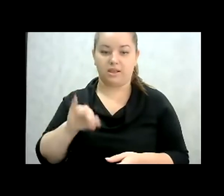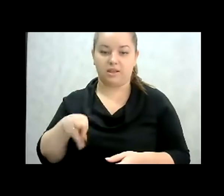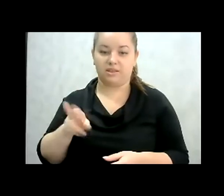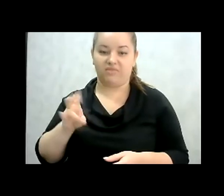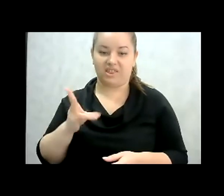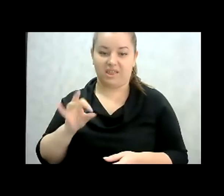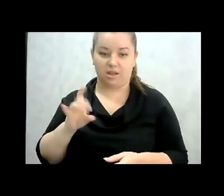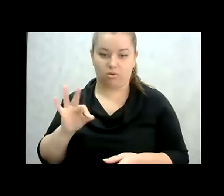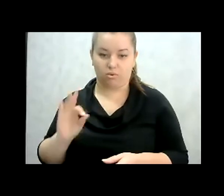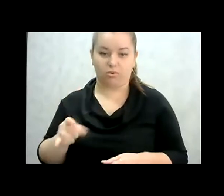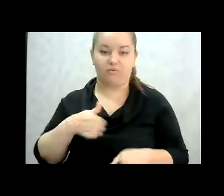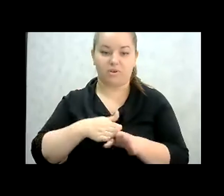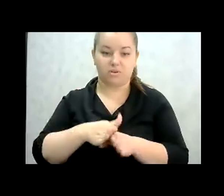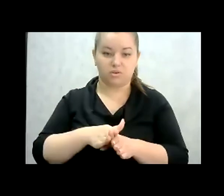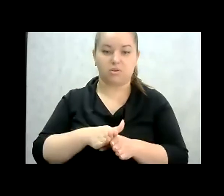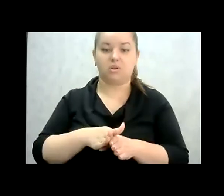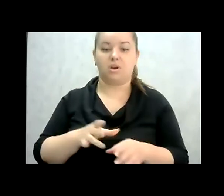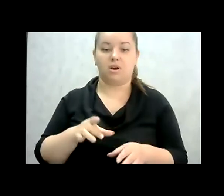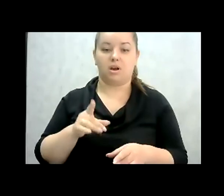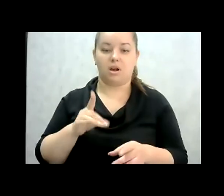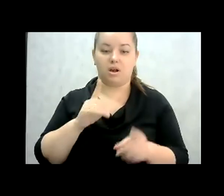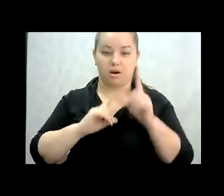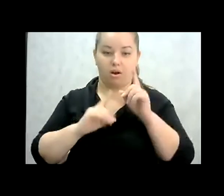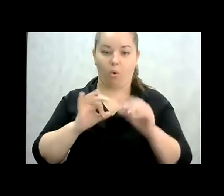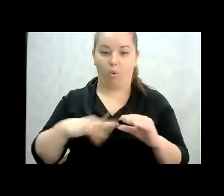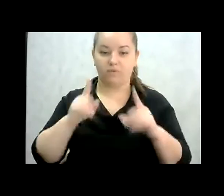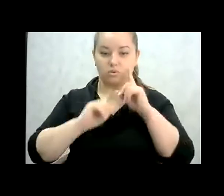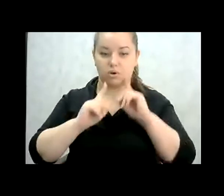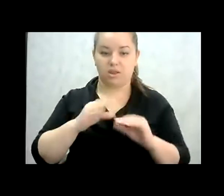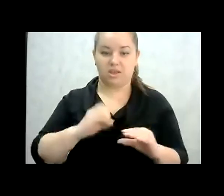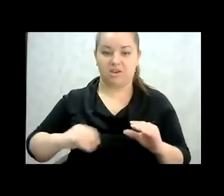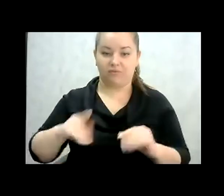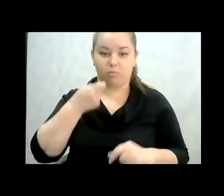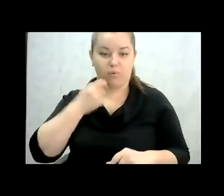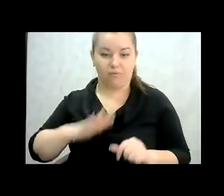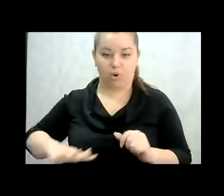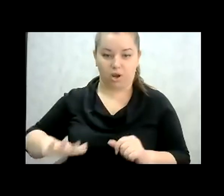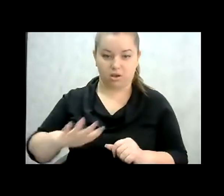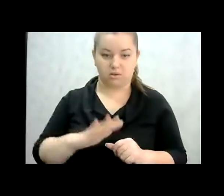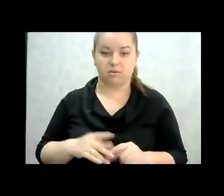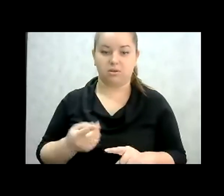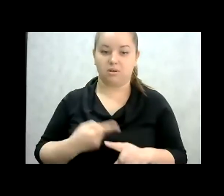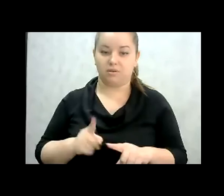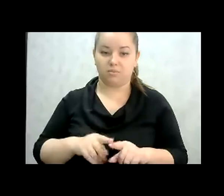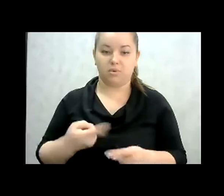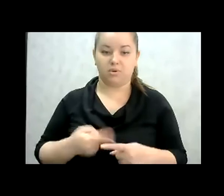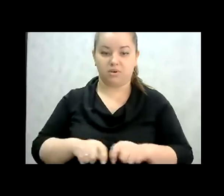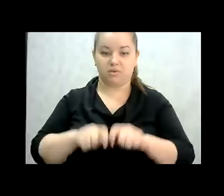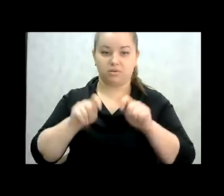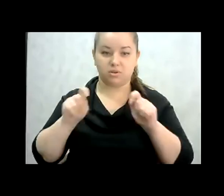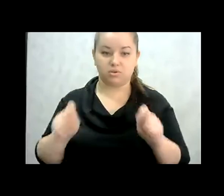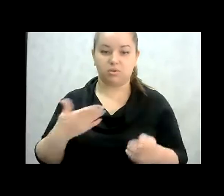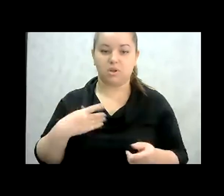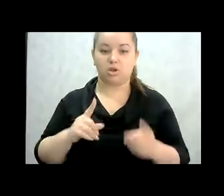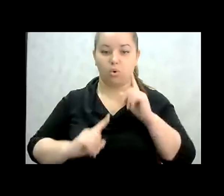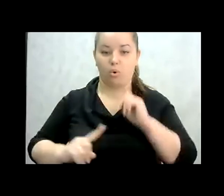of Europe's office here in Ukraine. And with this, I open the conference and give the floor first to Mr.